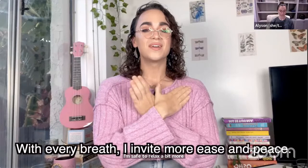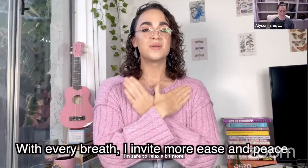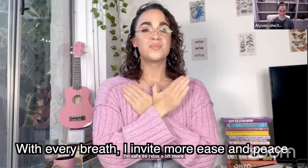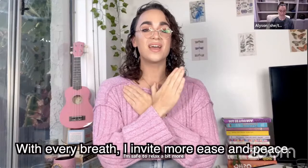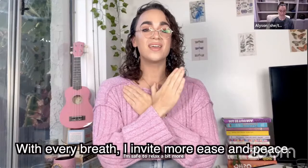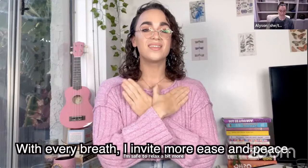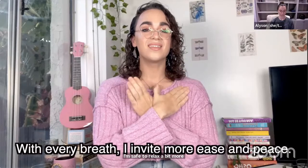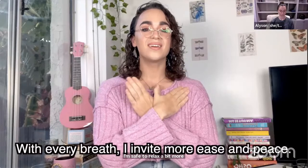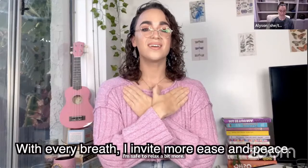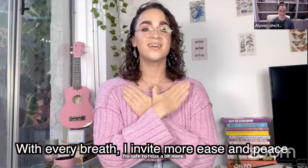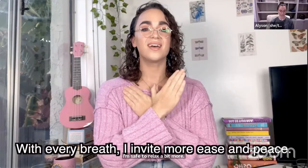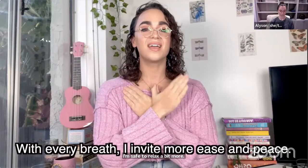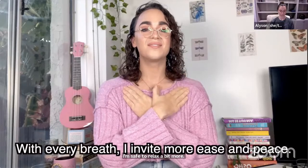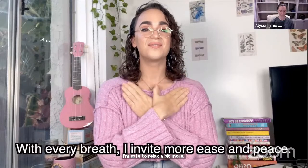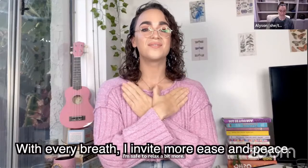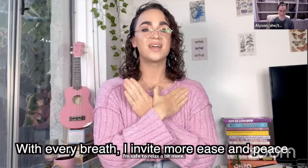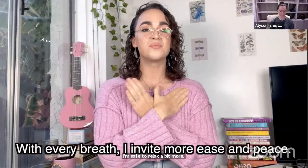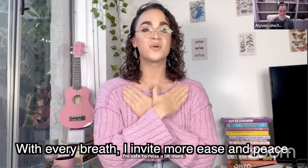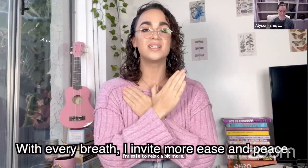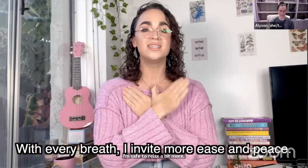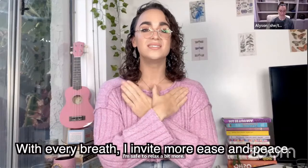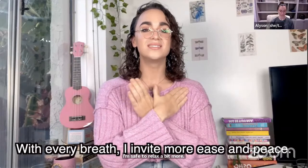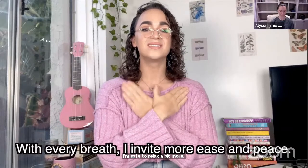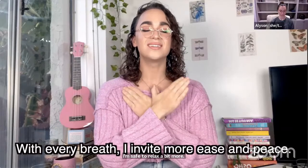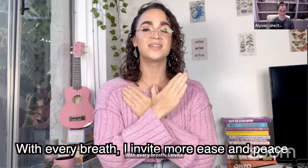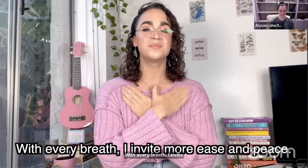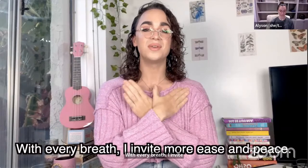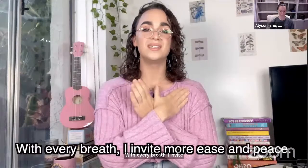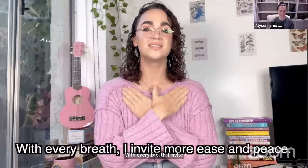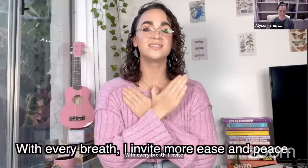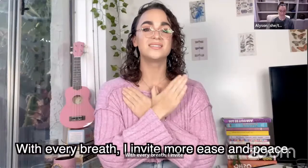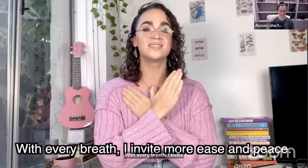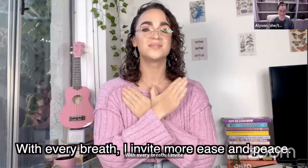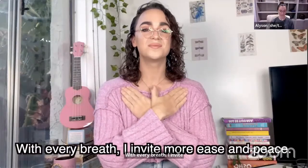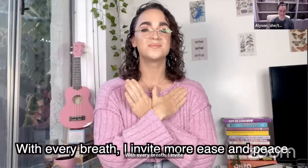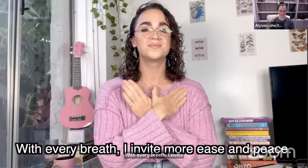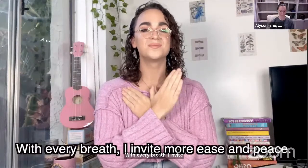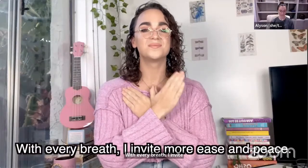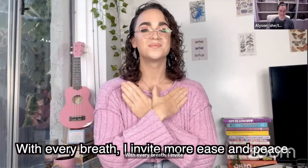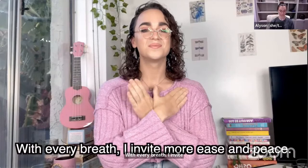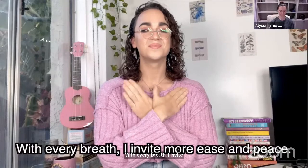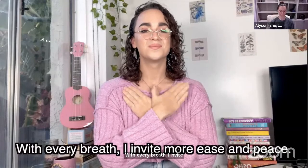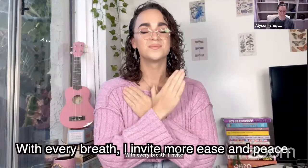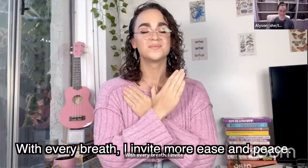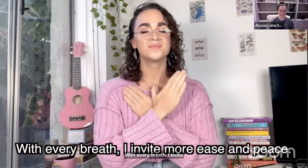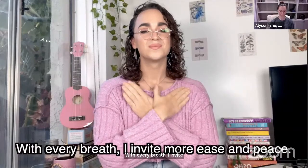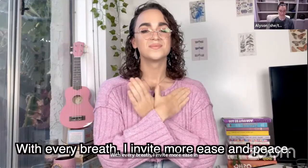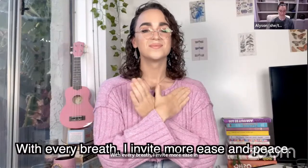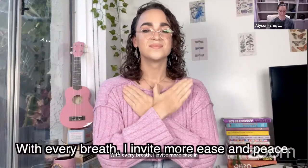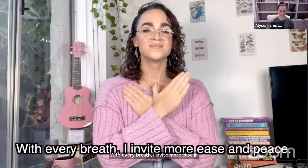With every breath, I invite more ease and peace.